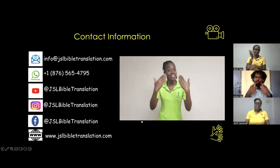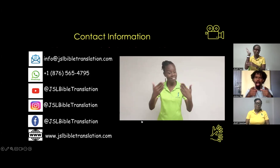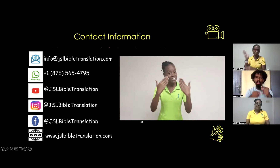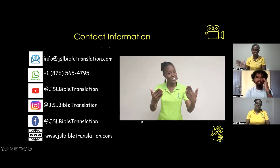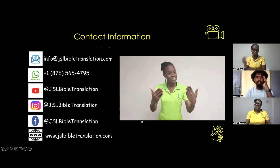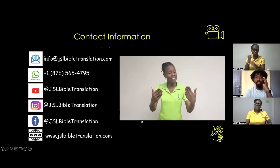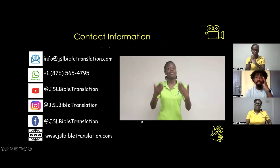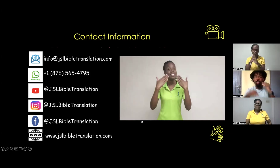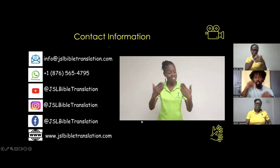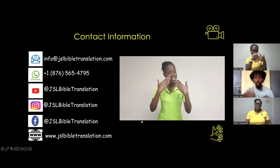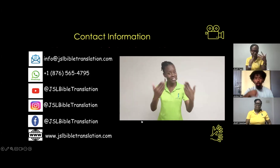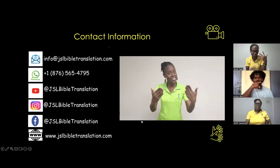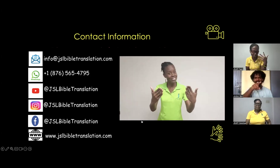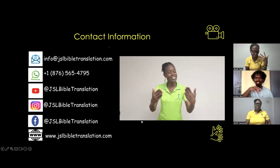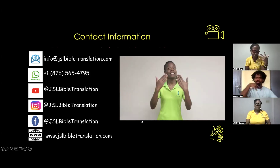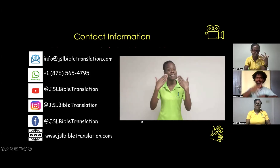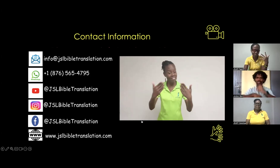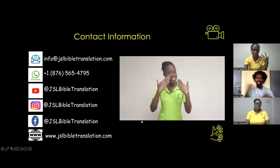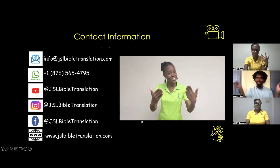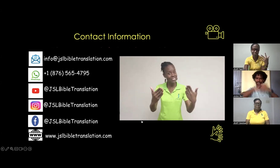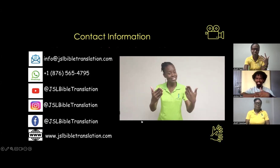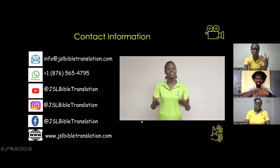All right, so that's